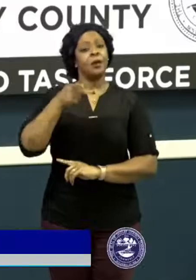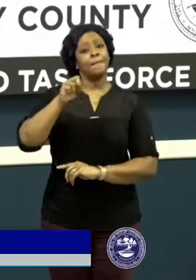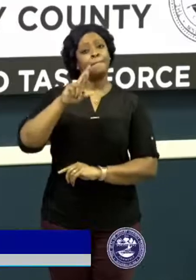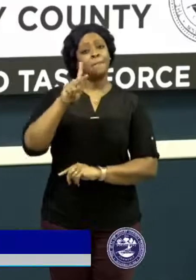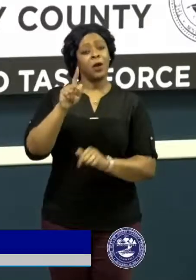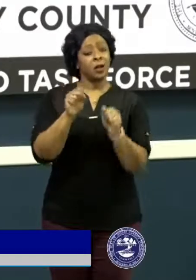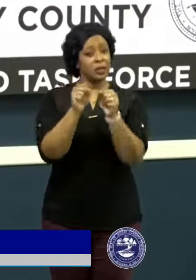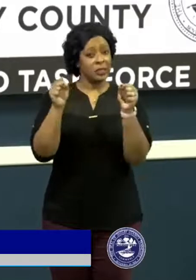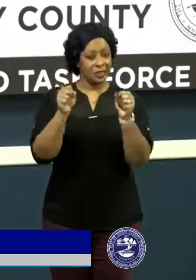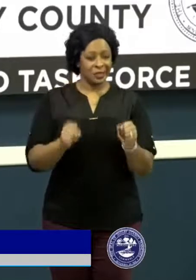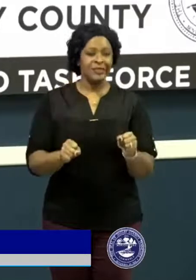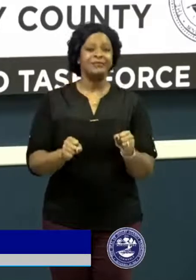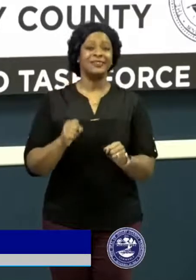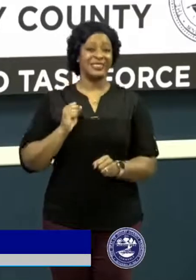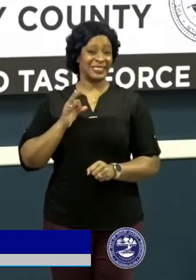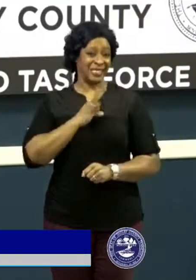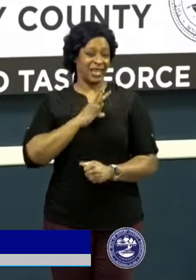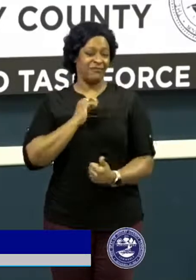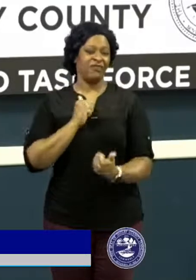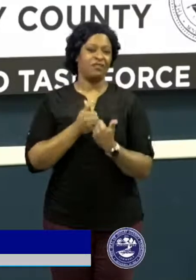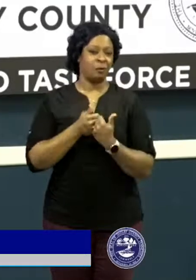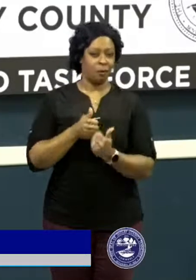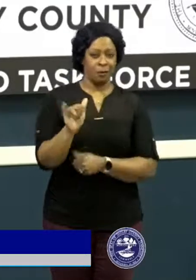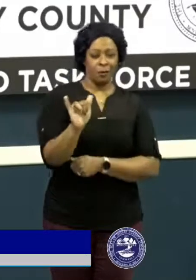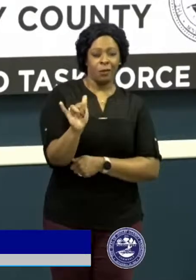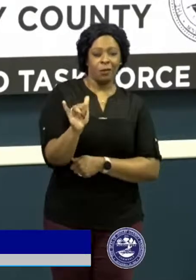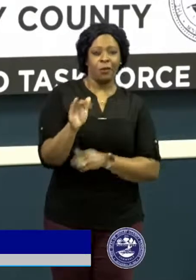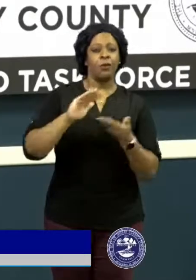system is having some staffing challenges.